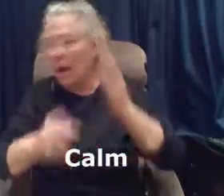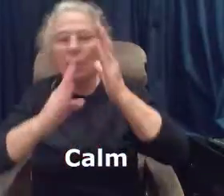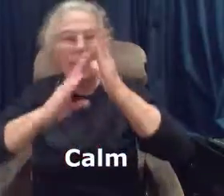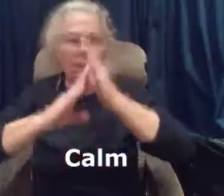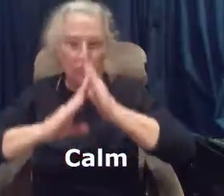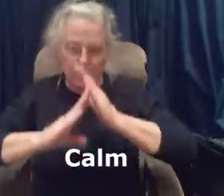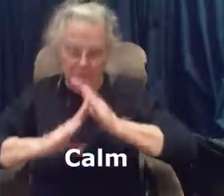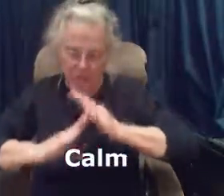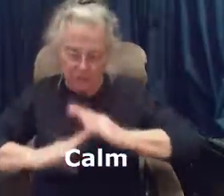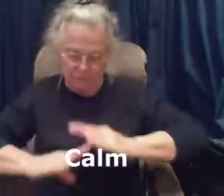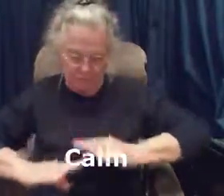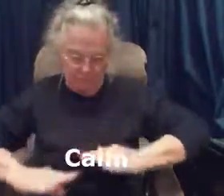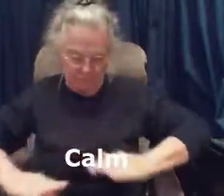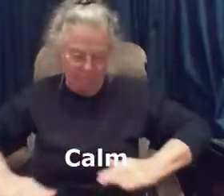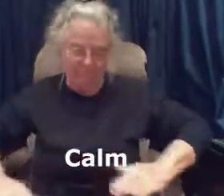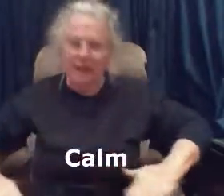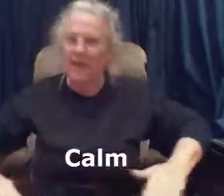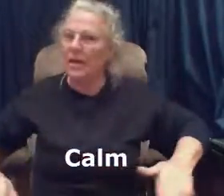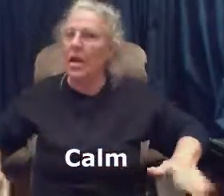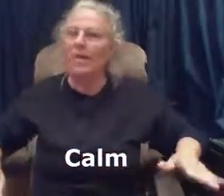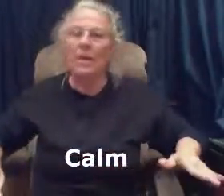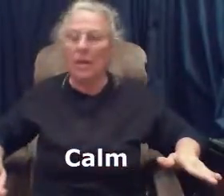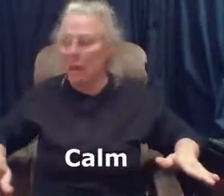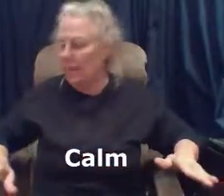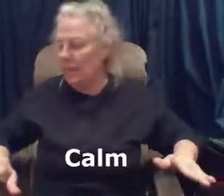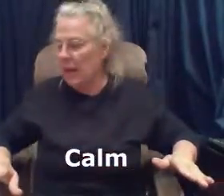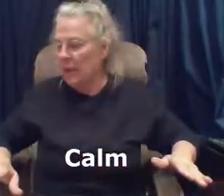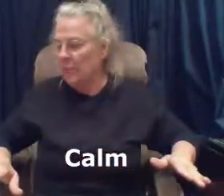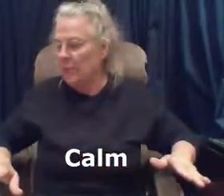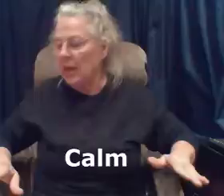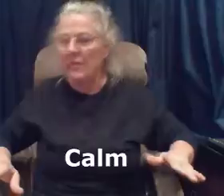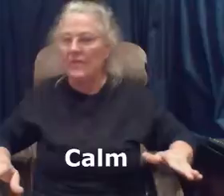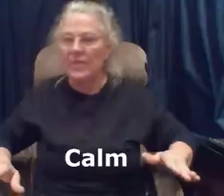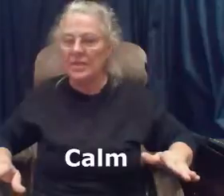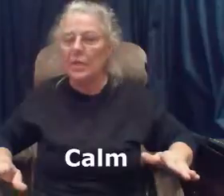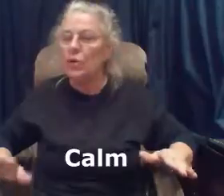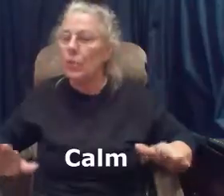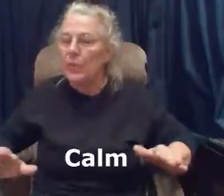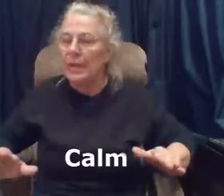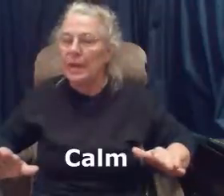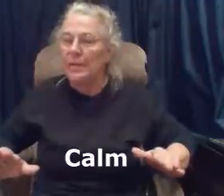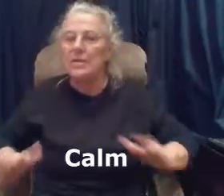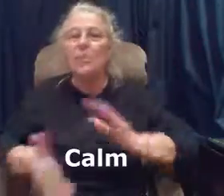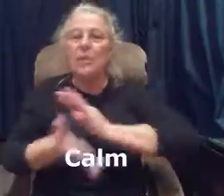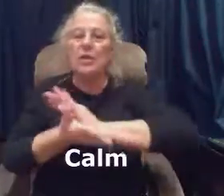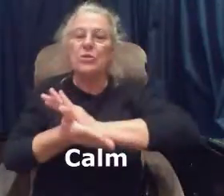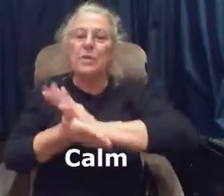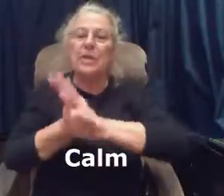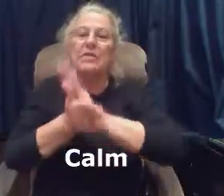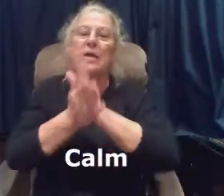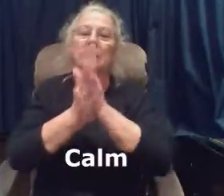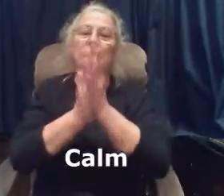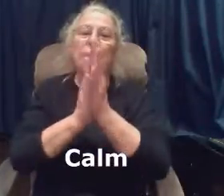Calm, and of course that's just take it out and calm it down. Very similar to peace, because peace comes